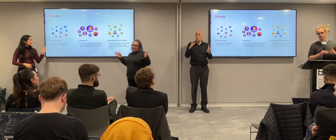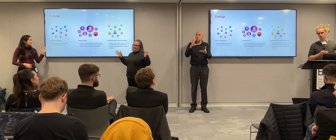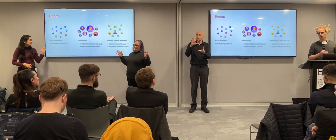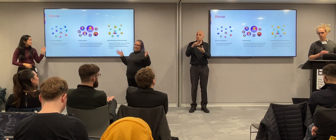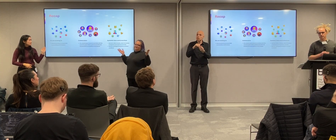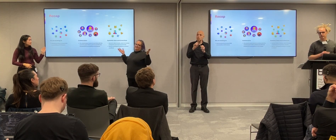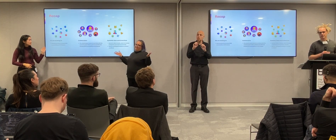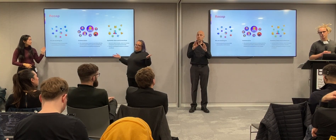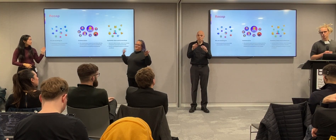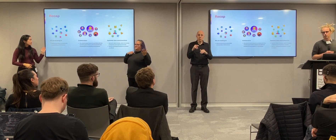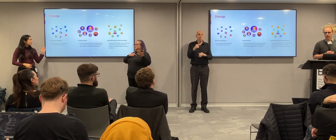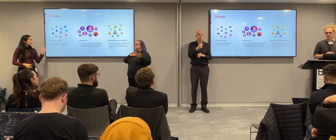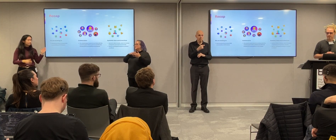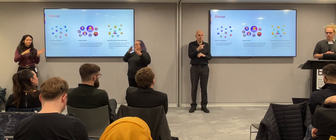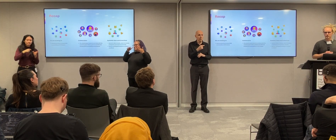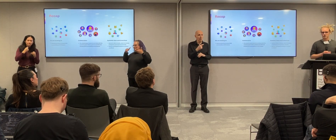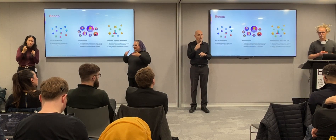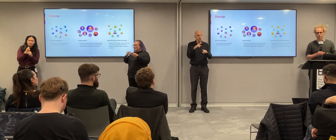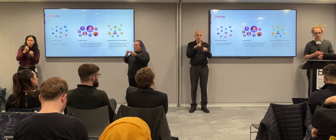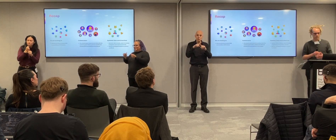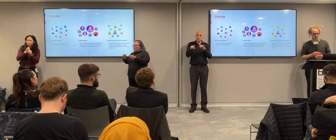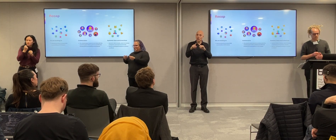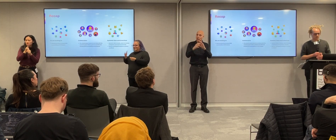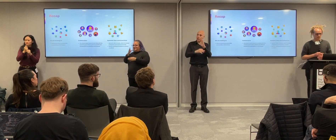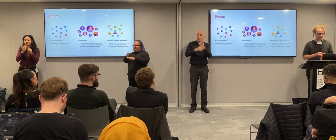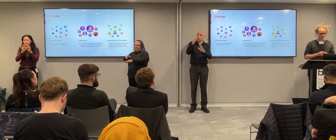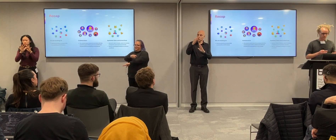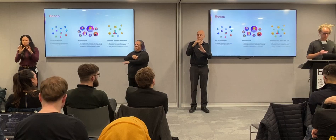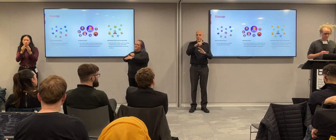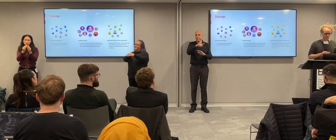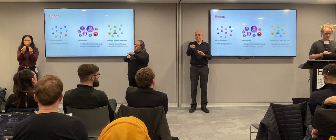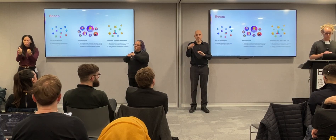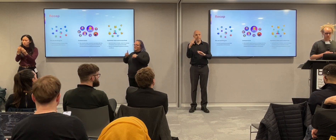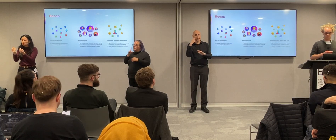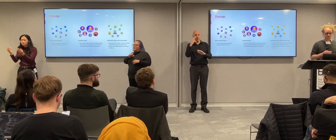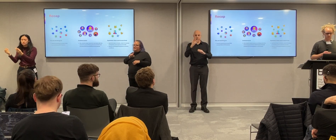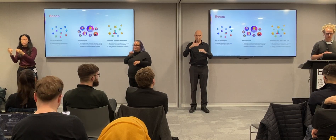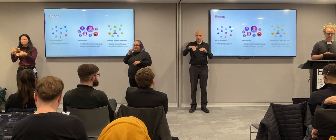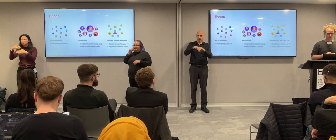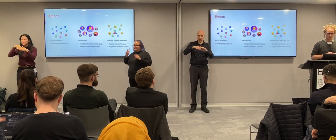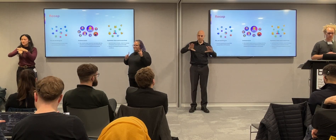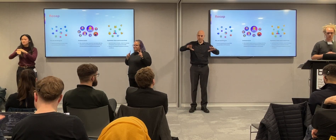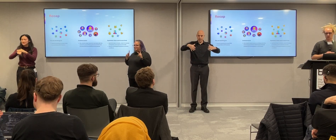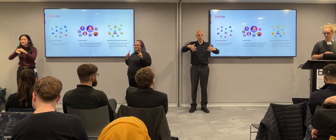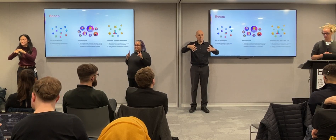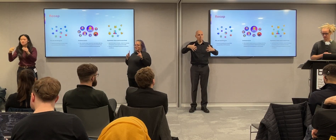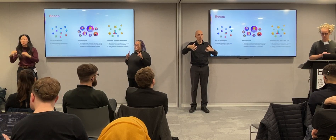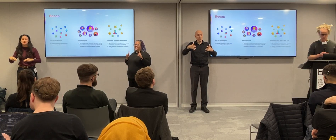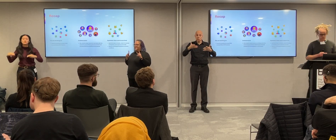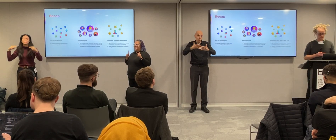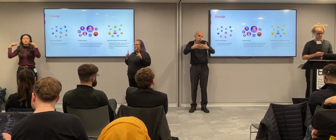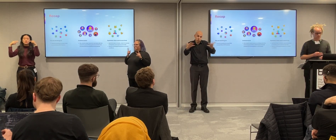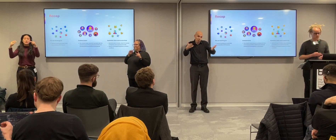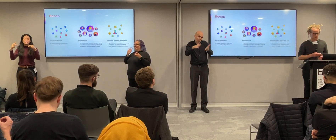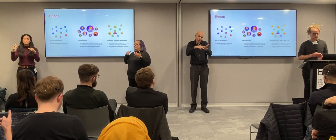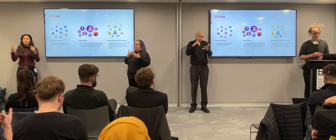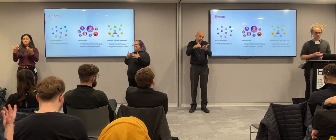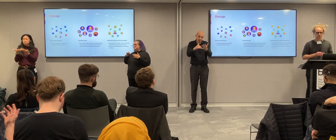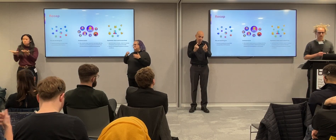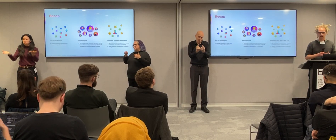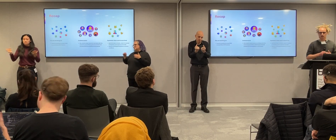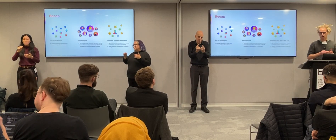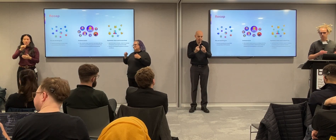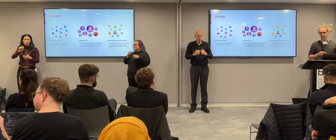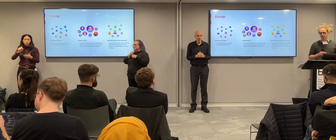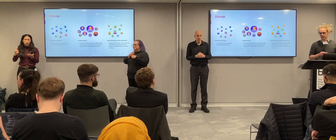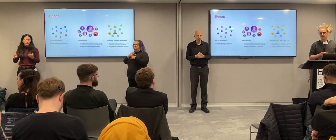on solutions that improve accessibility for deaf people across all Microsoft products.